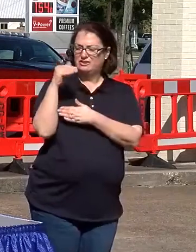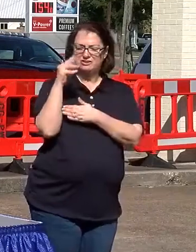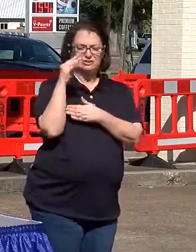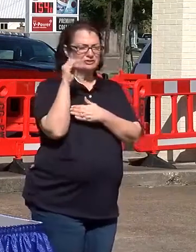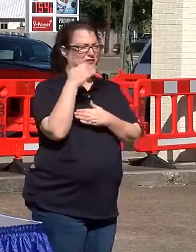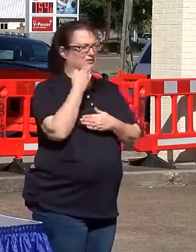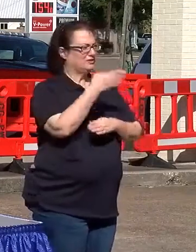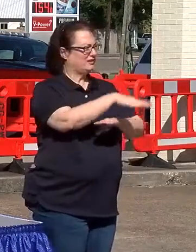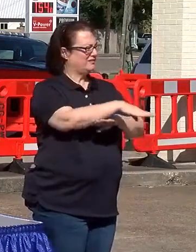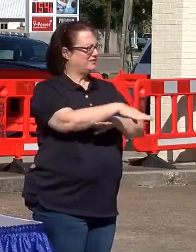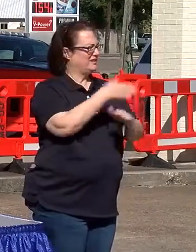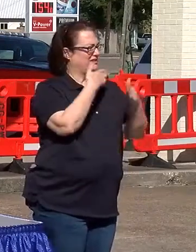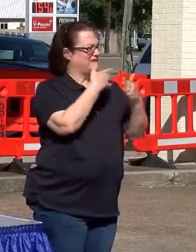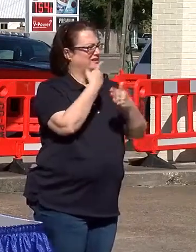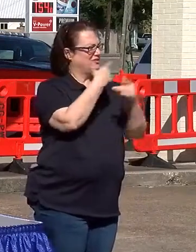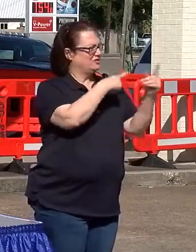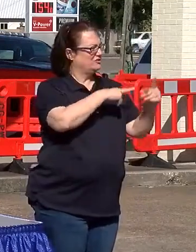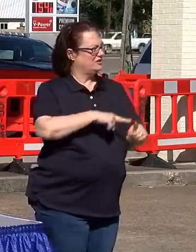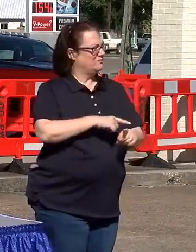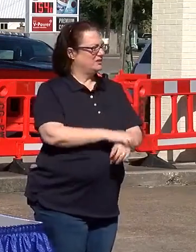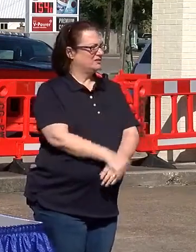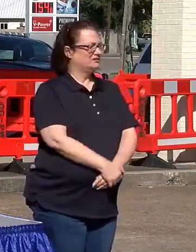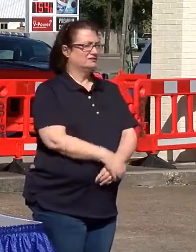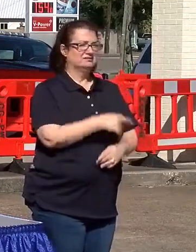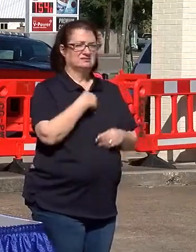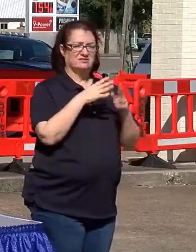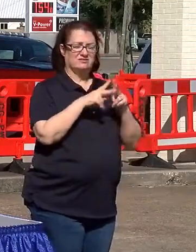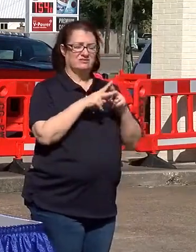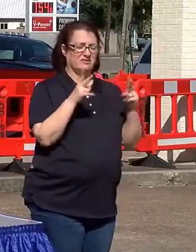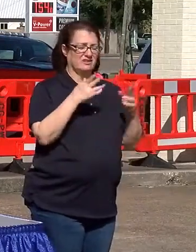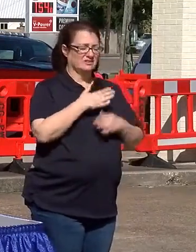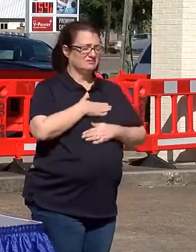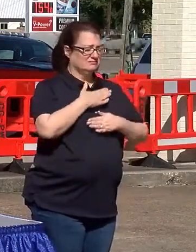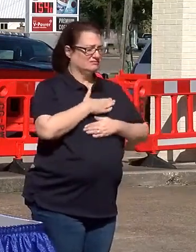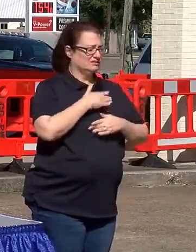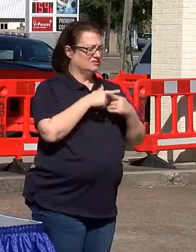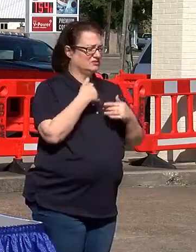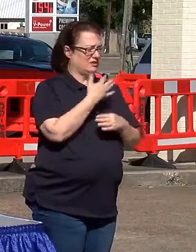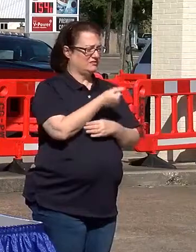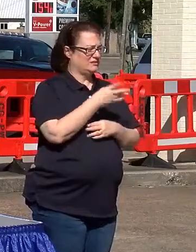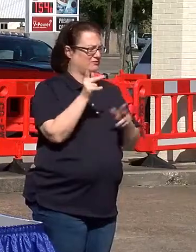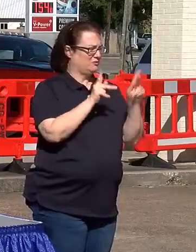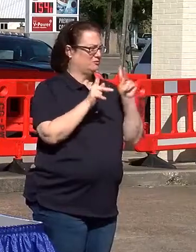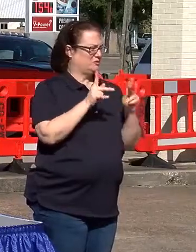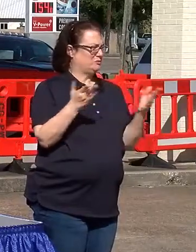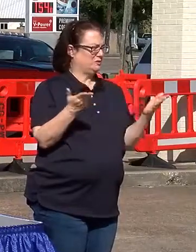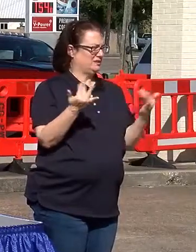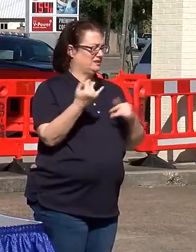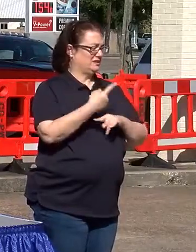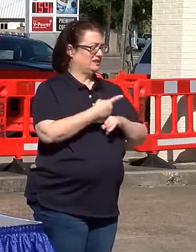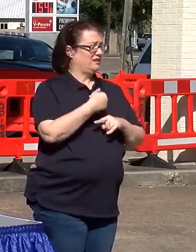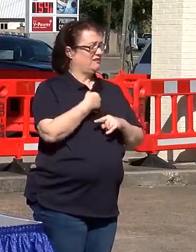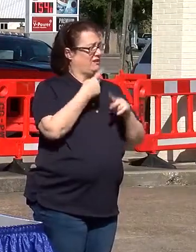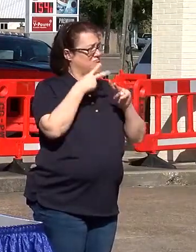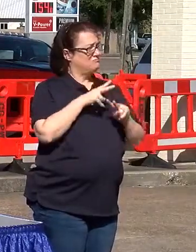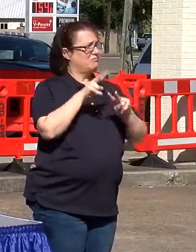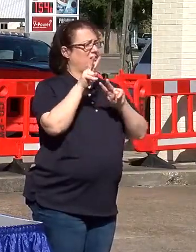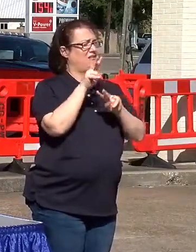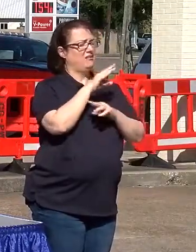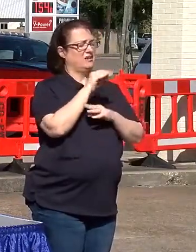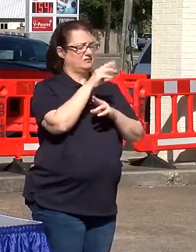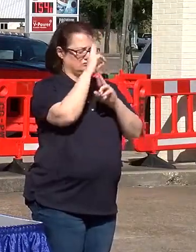Afternoon, everyone. Thank you for coming. I am very pleased to have several people here with me today that I admire and I respect